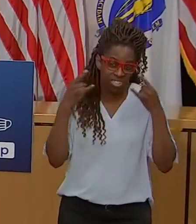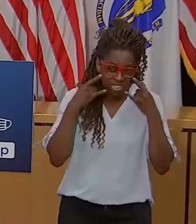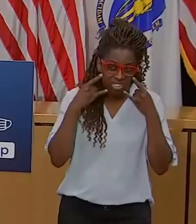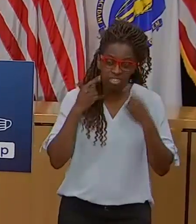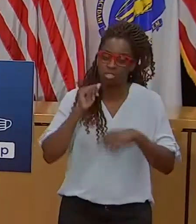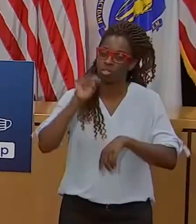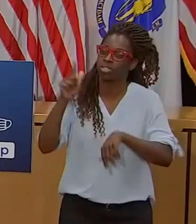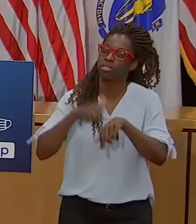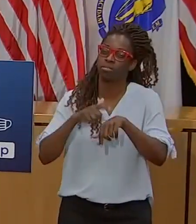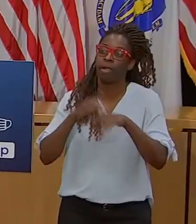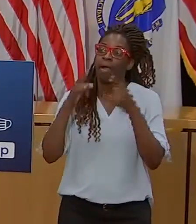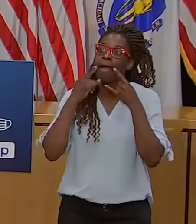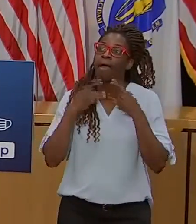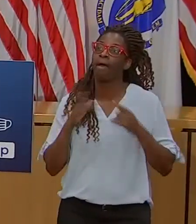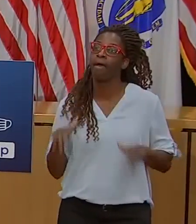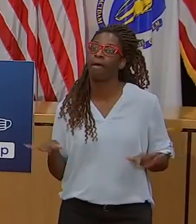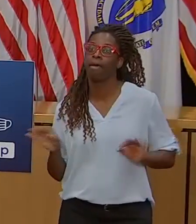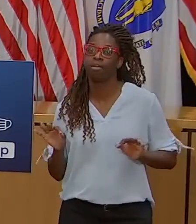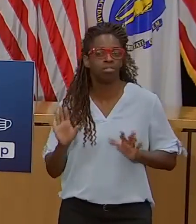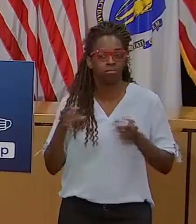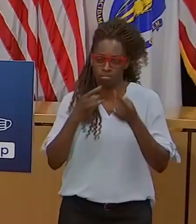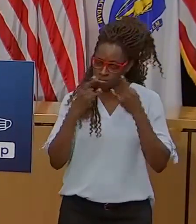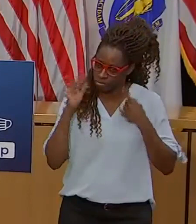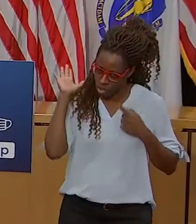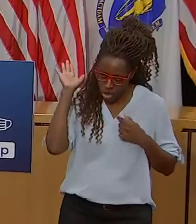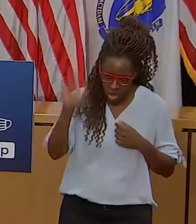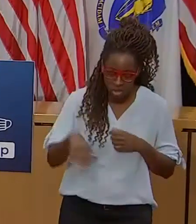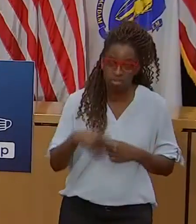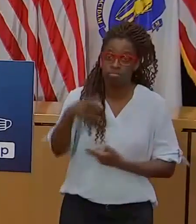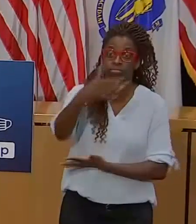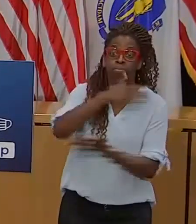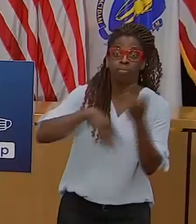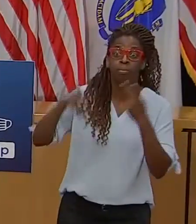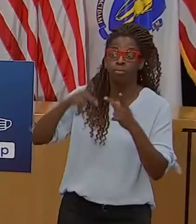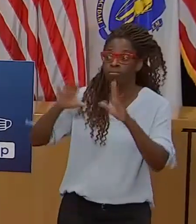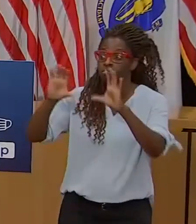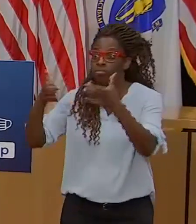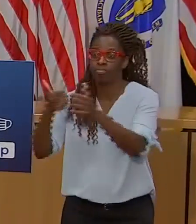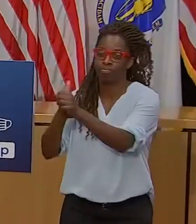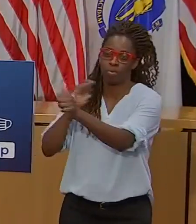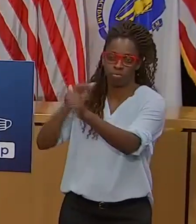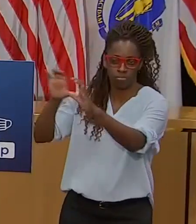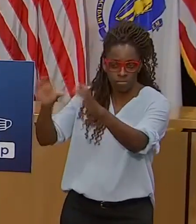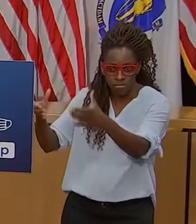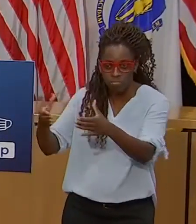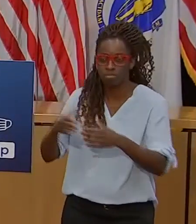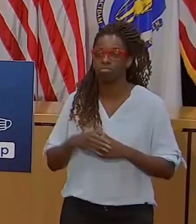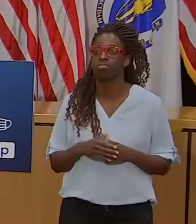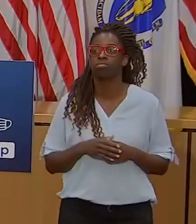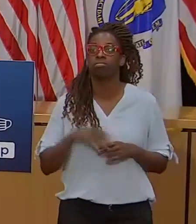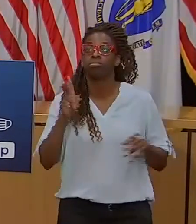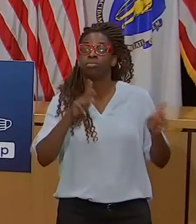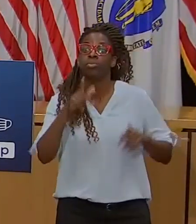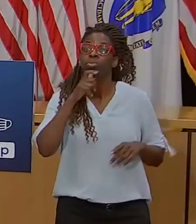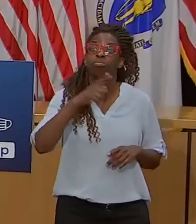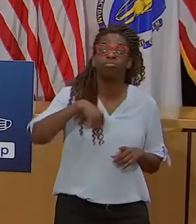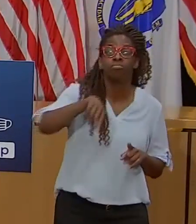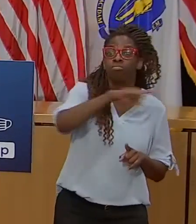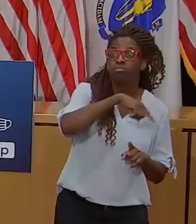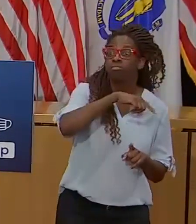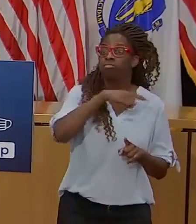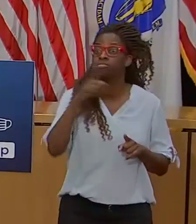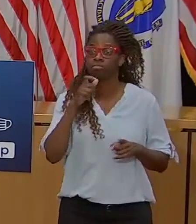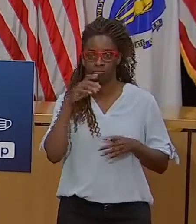public, when you're around other people, and especially when you're around folks who aren't members of your own household, and